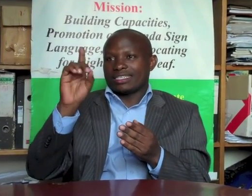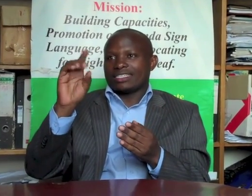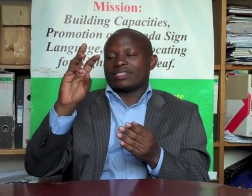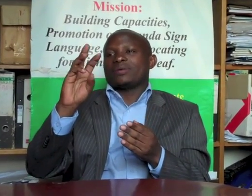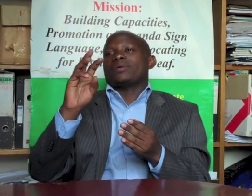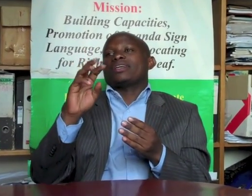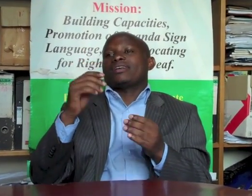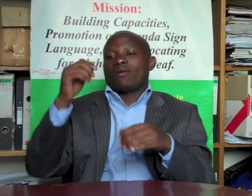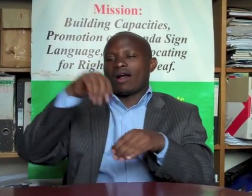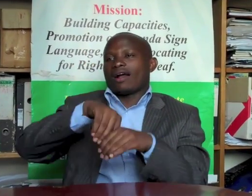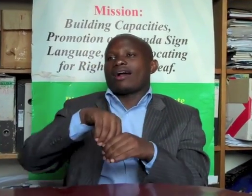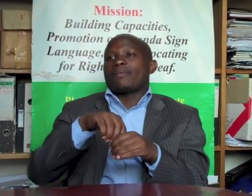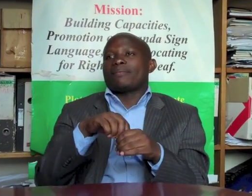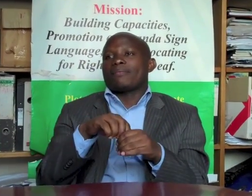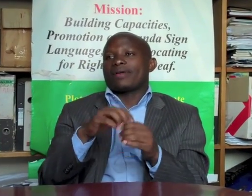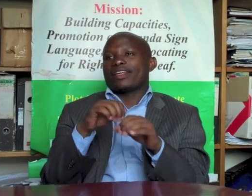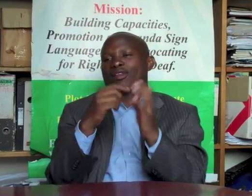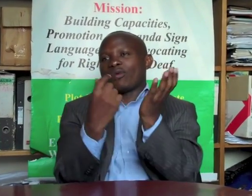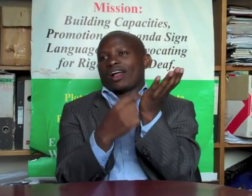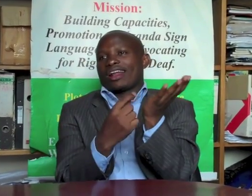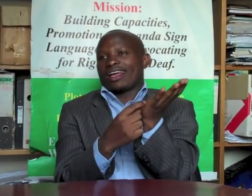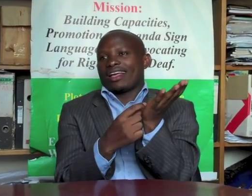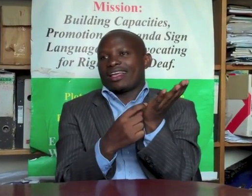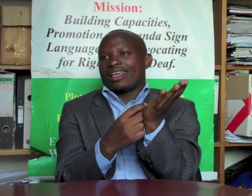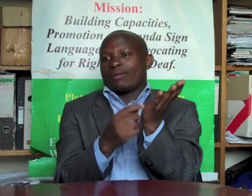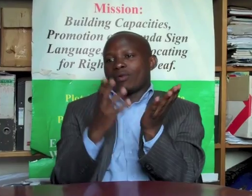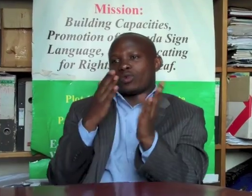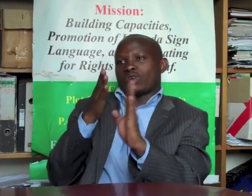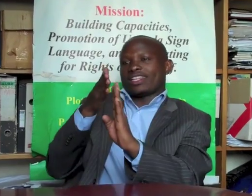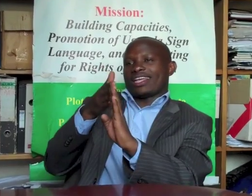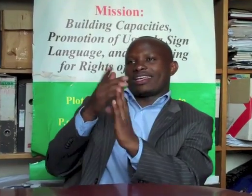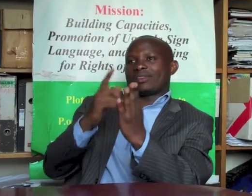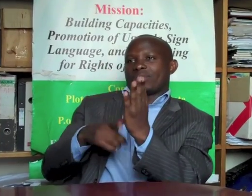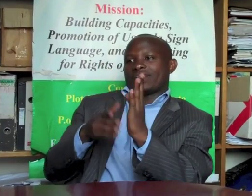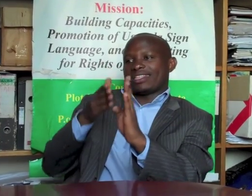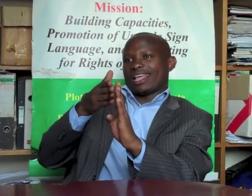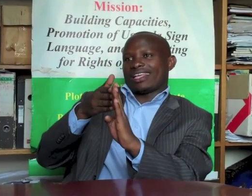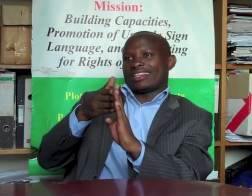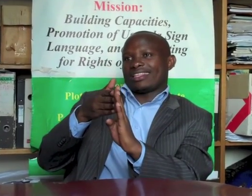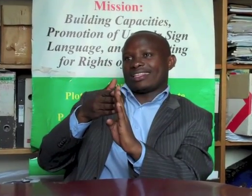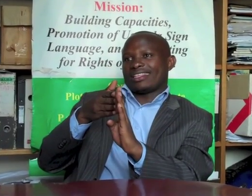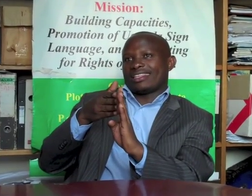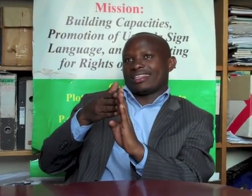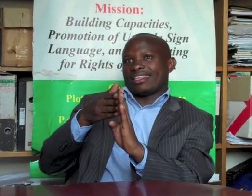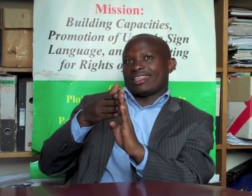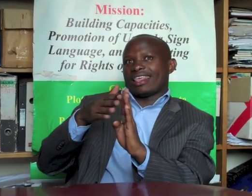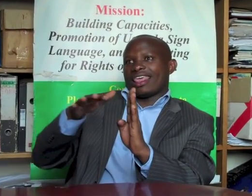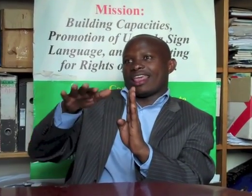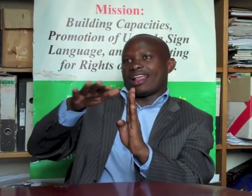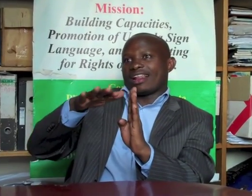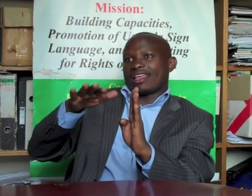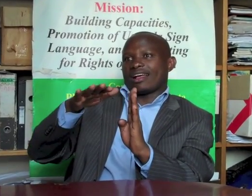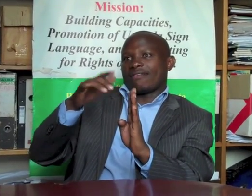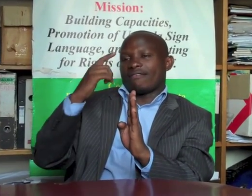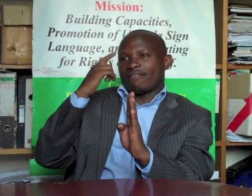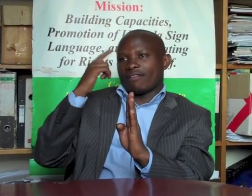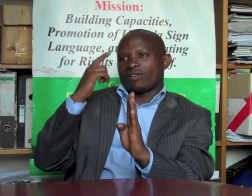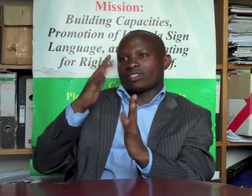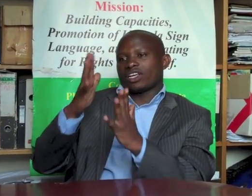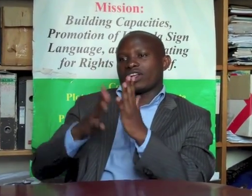would be good for deaf child worldwide to come in Uganda because they are targeting the